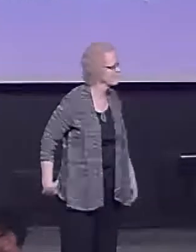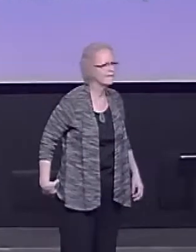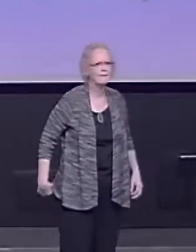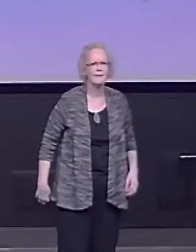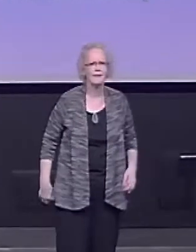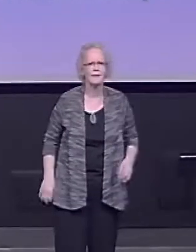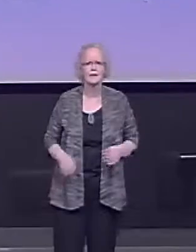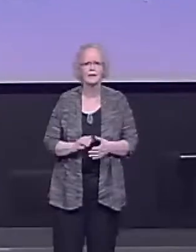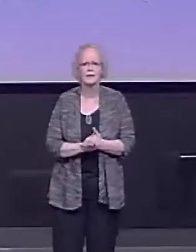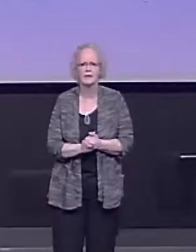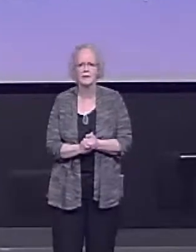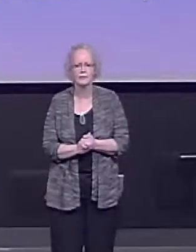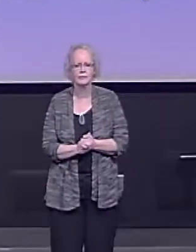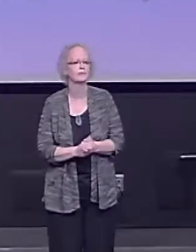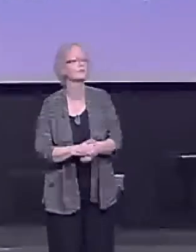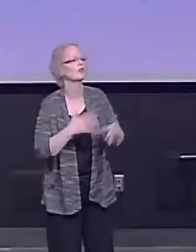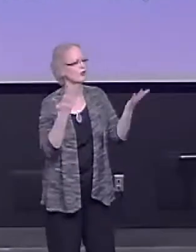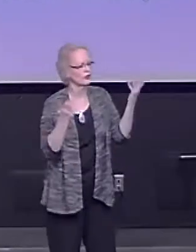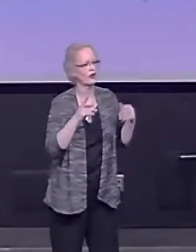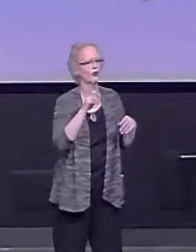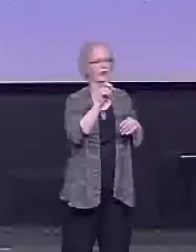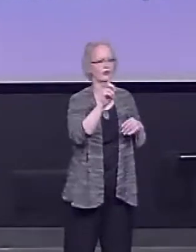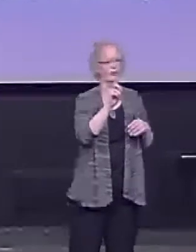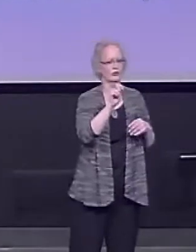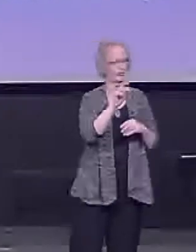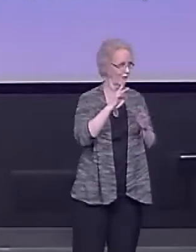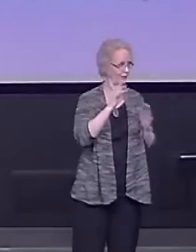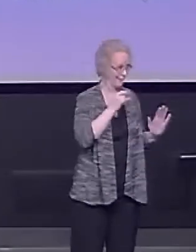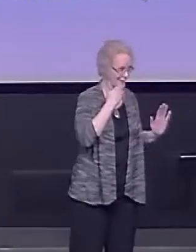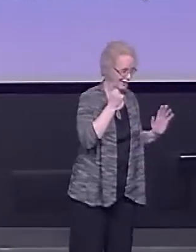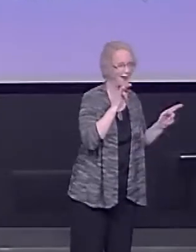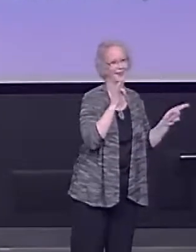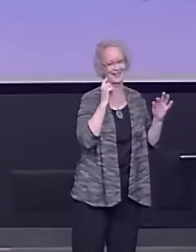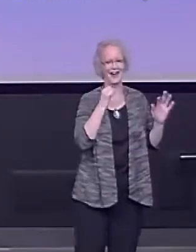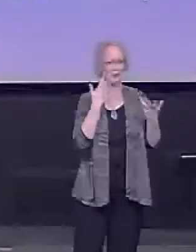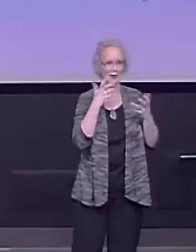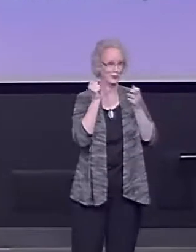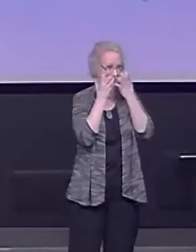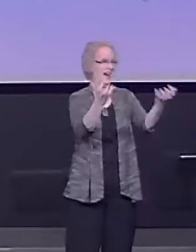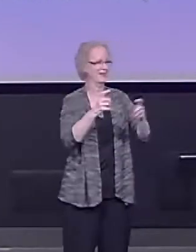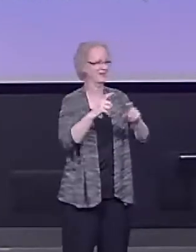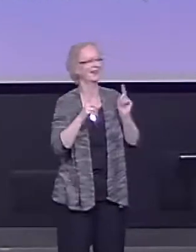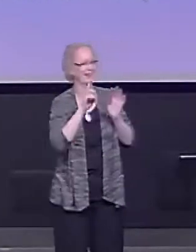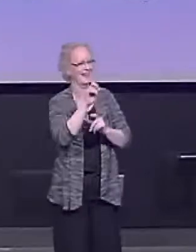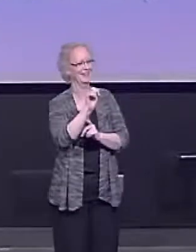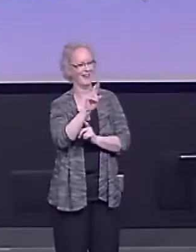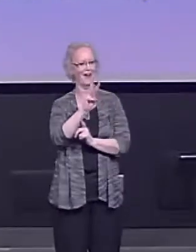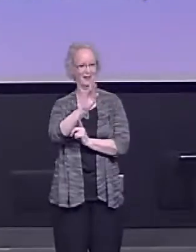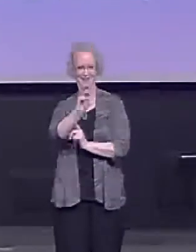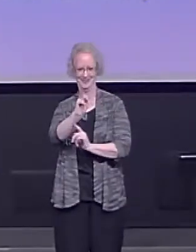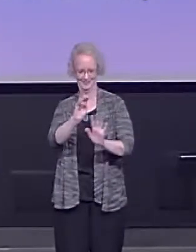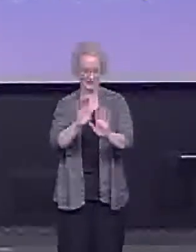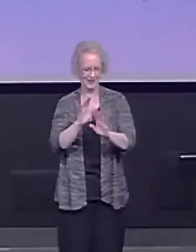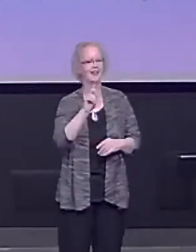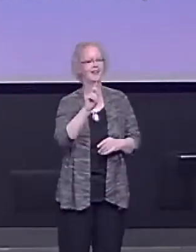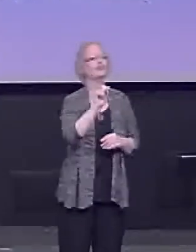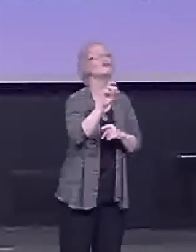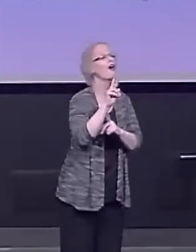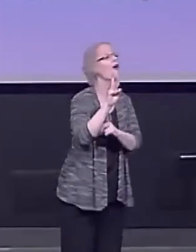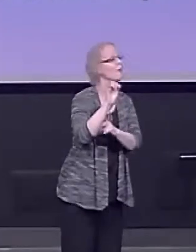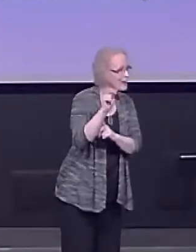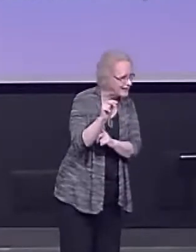So what would Darwin say? Is this better? I don't want to shout at you. So Darwin had his